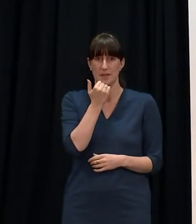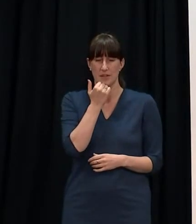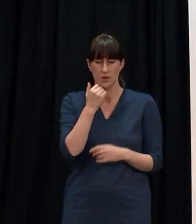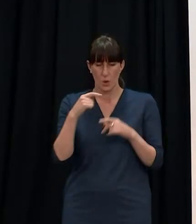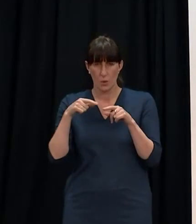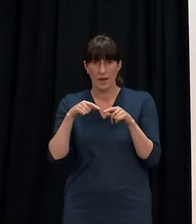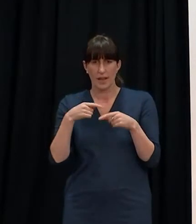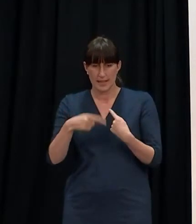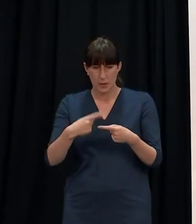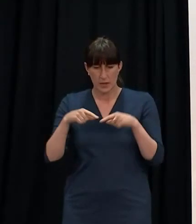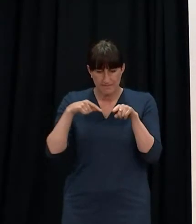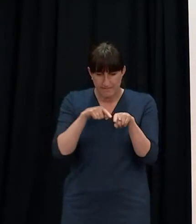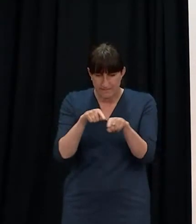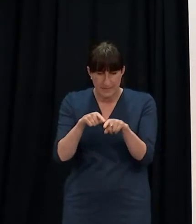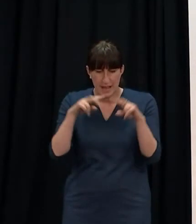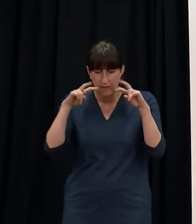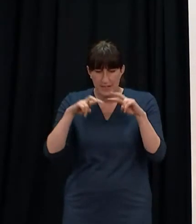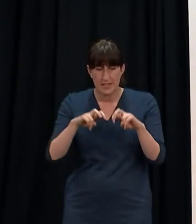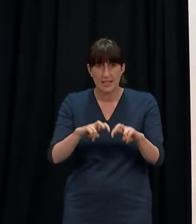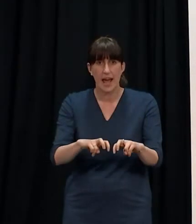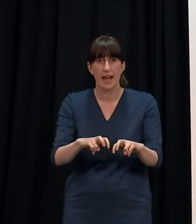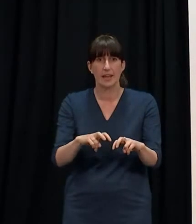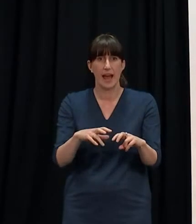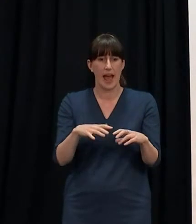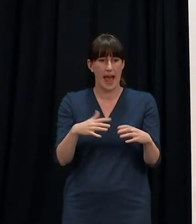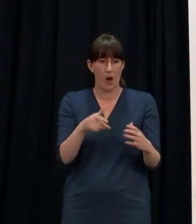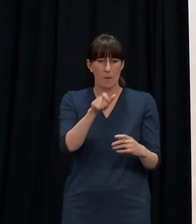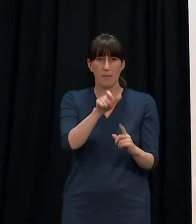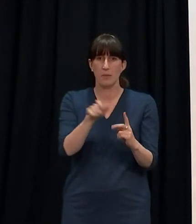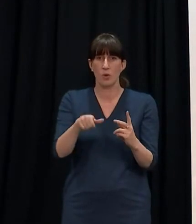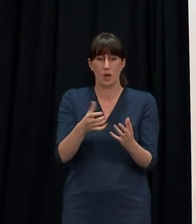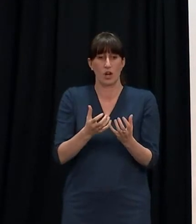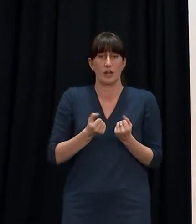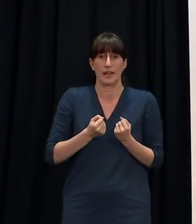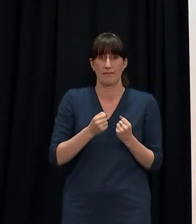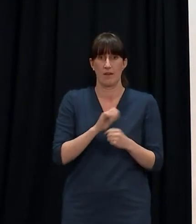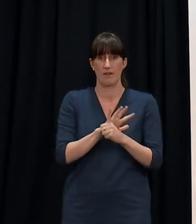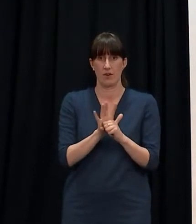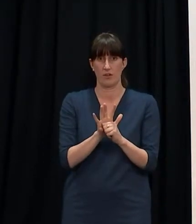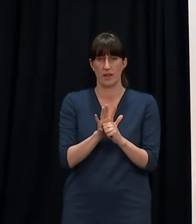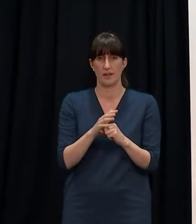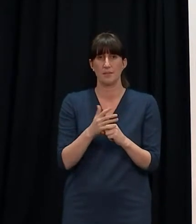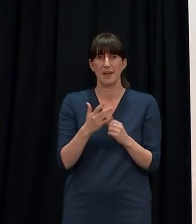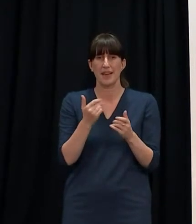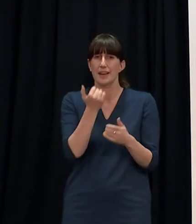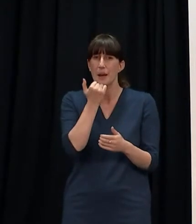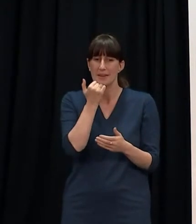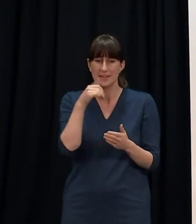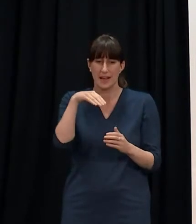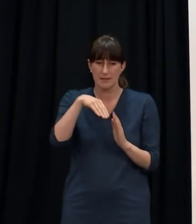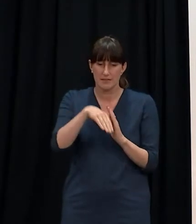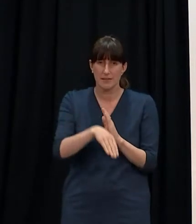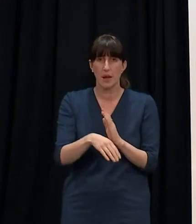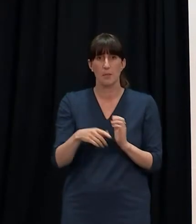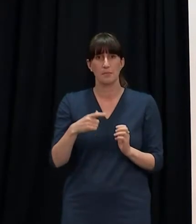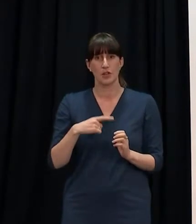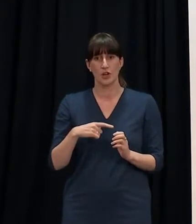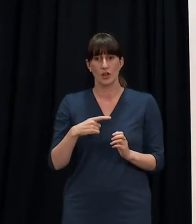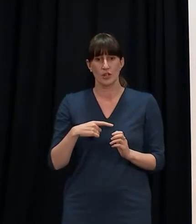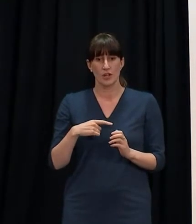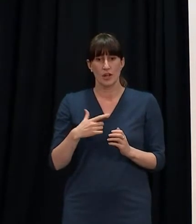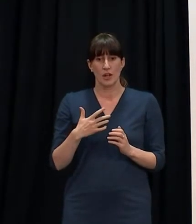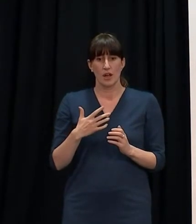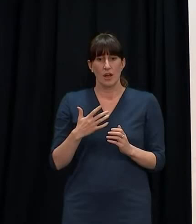cases continue. That number is expected to fall. The focus of those investigations is very much on the more recent cases,